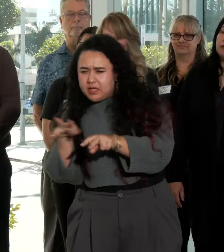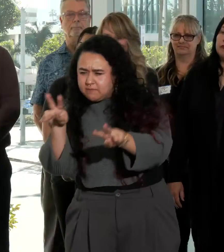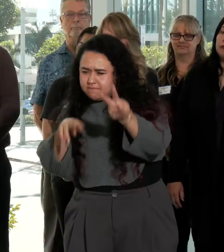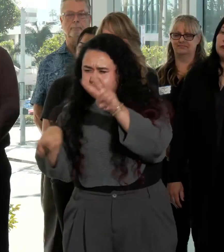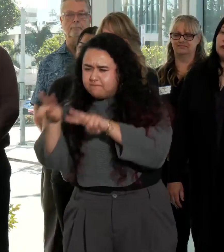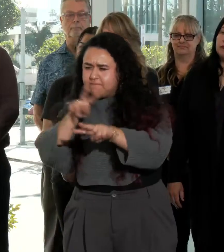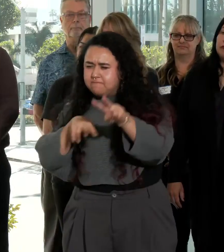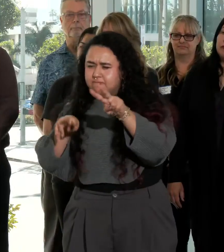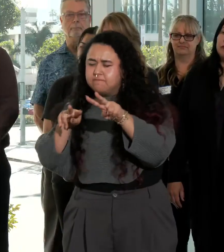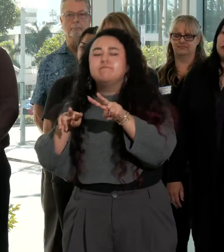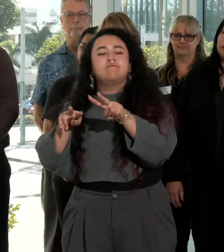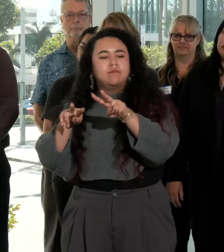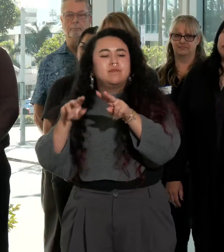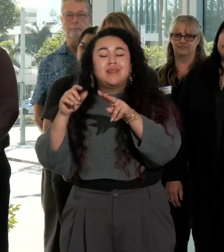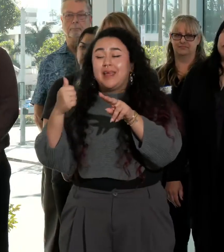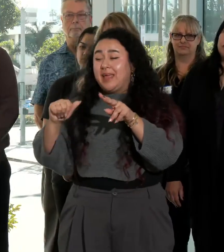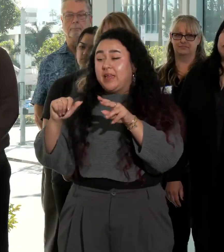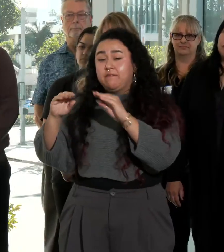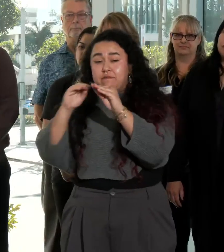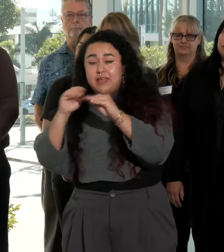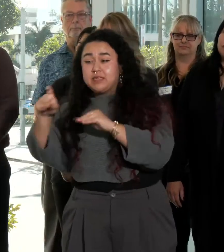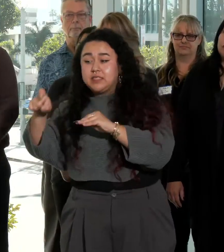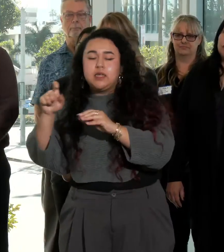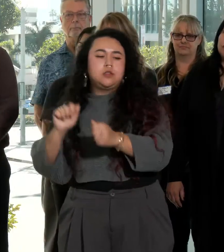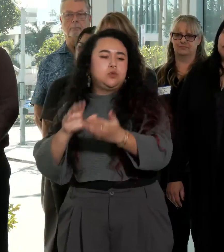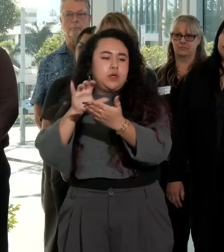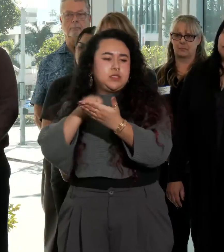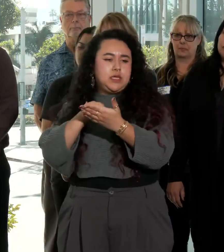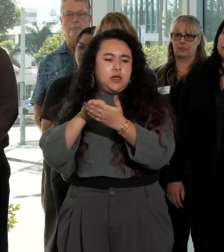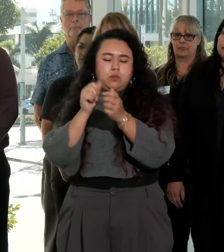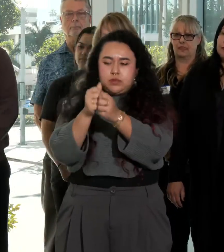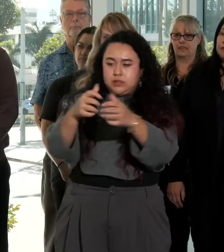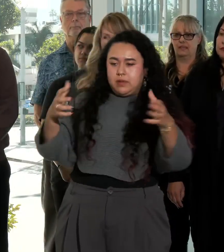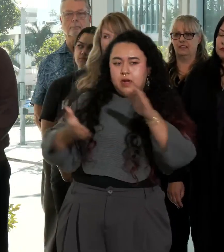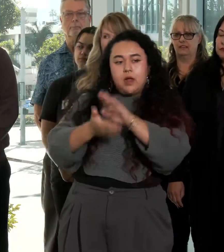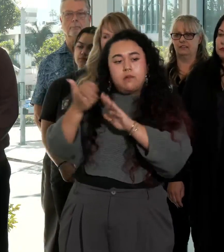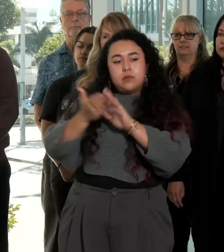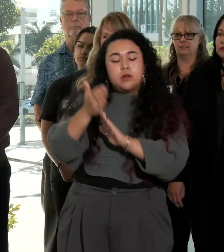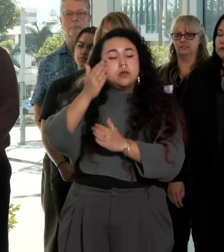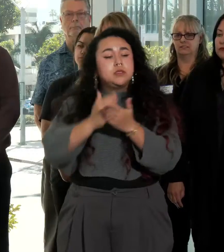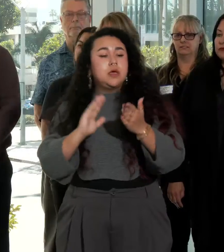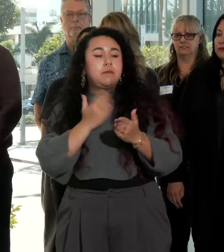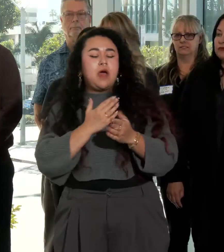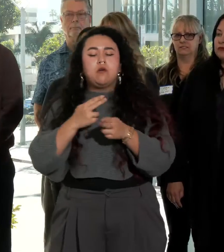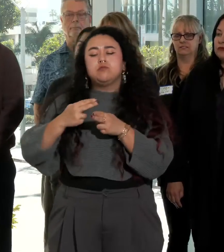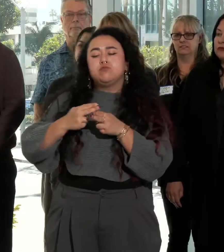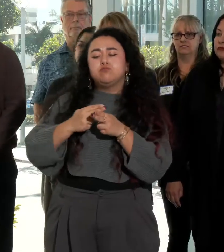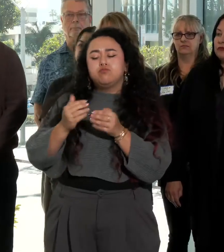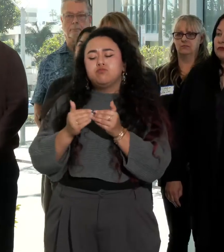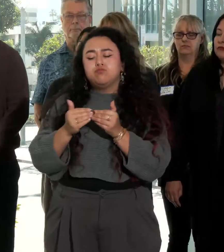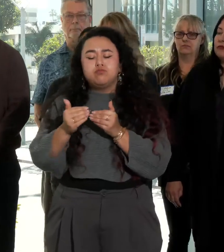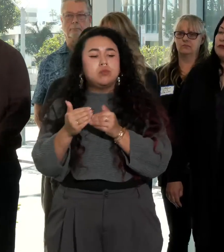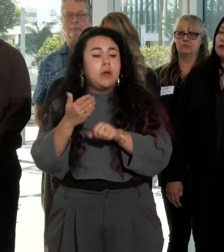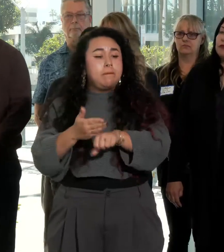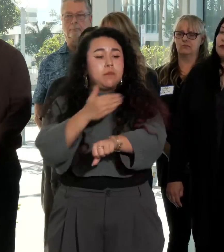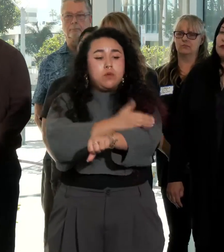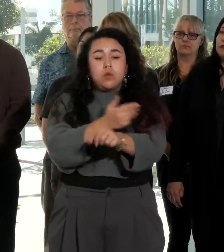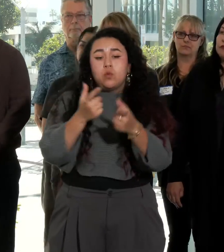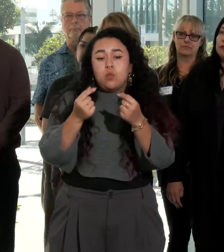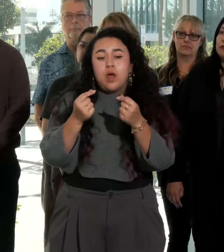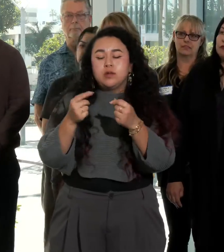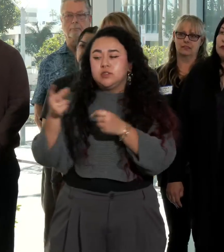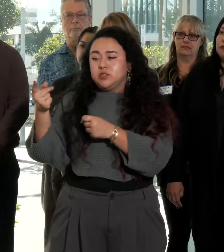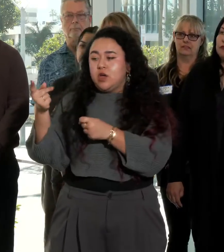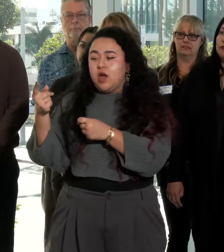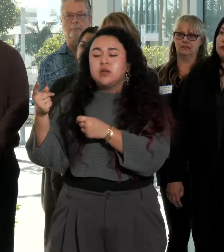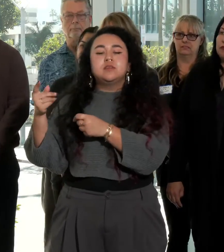and address the needs so that we can expand operations. But some of our short-term enhancements include moving